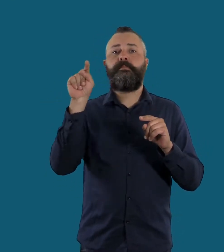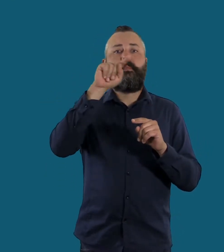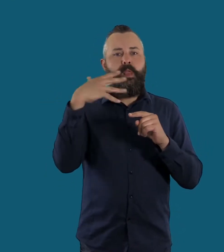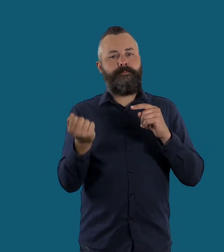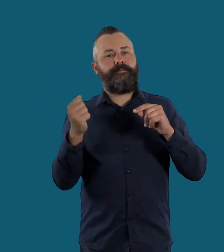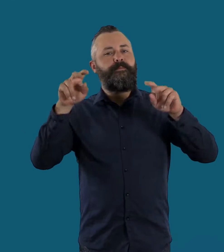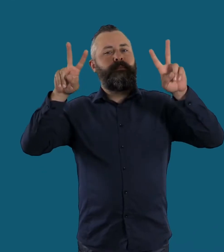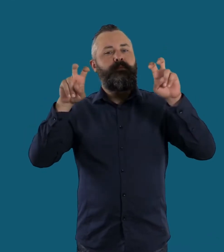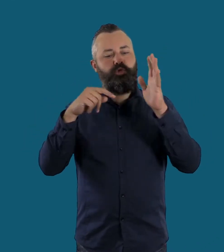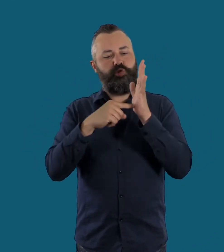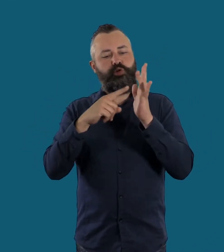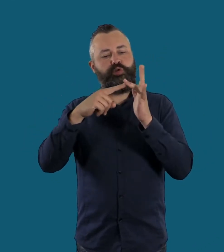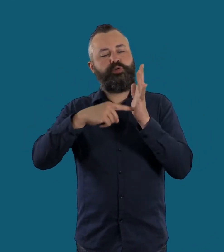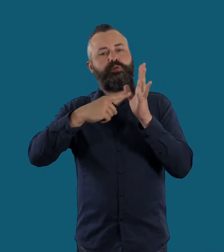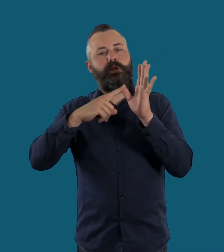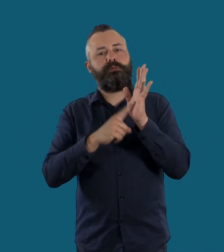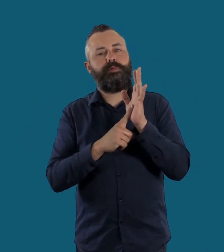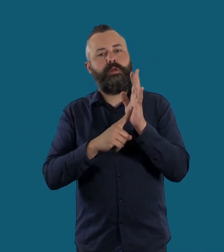Some ratings contain total fire bans.